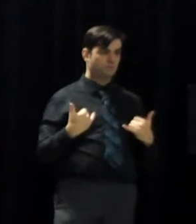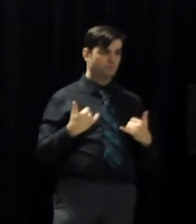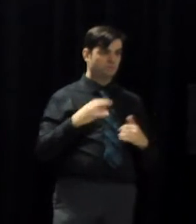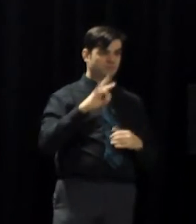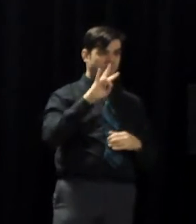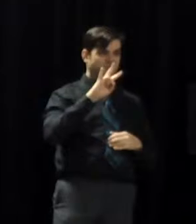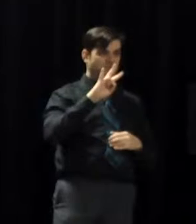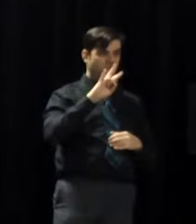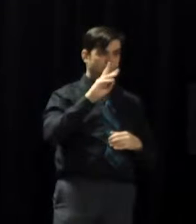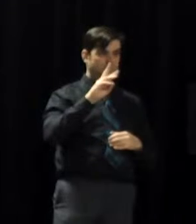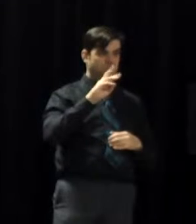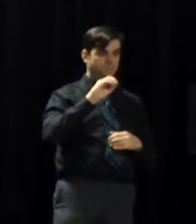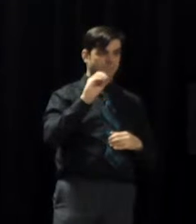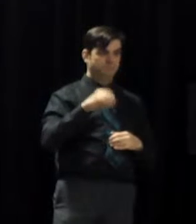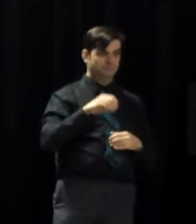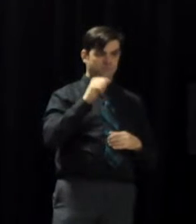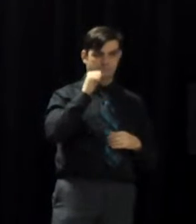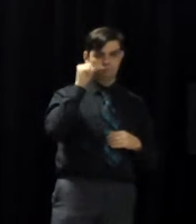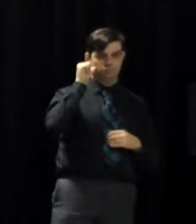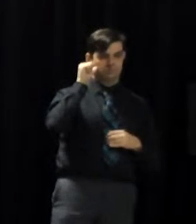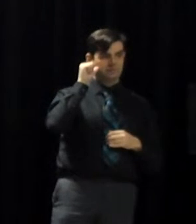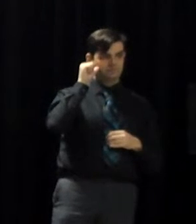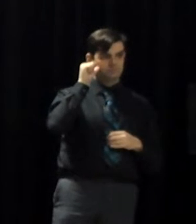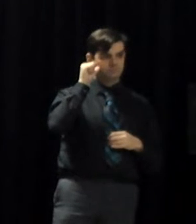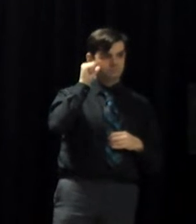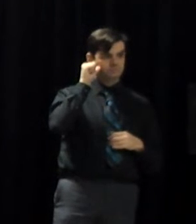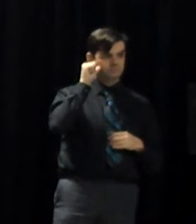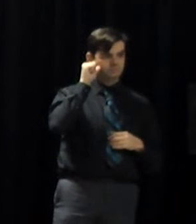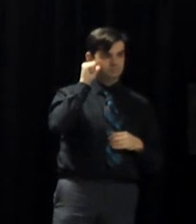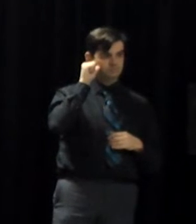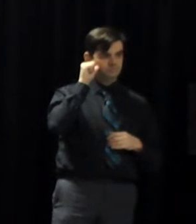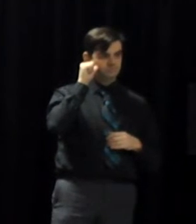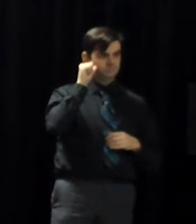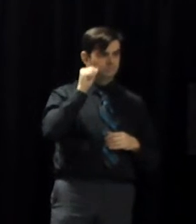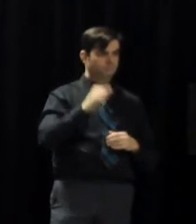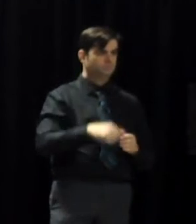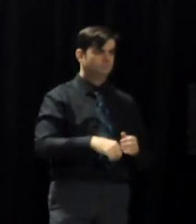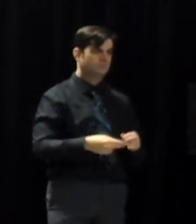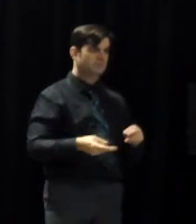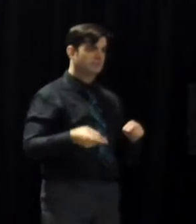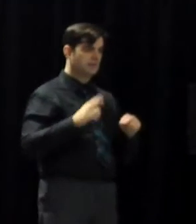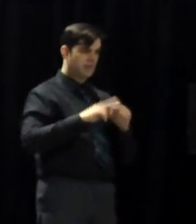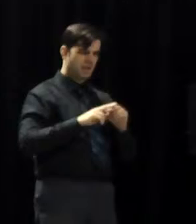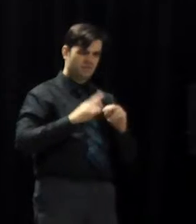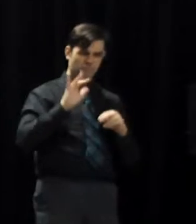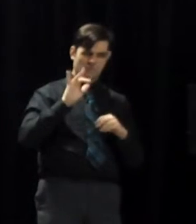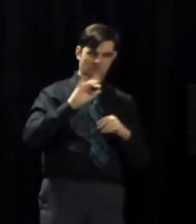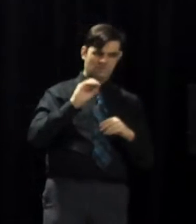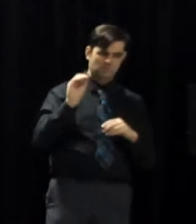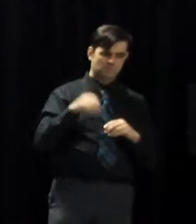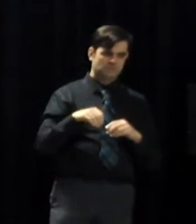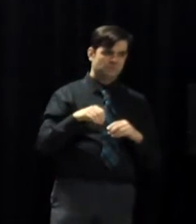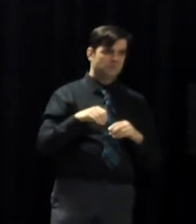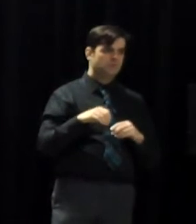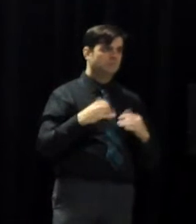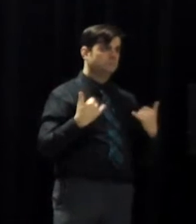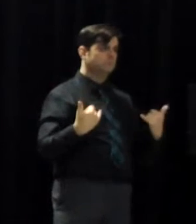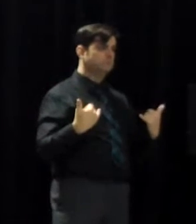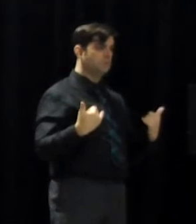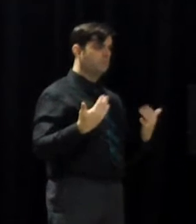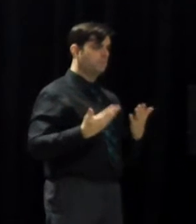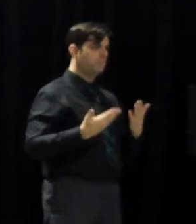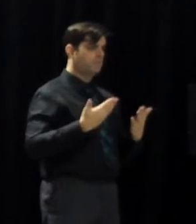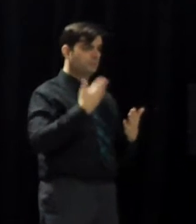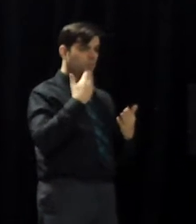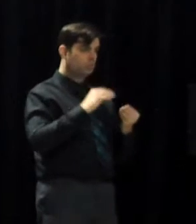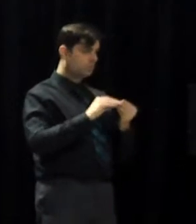And it's still not clear to me that we're going to add 25% to our capacity. So today was probably a good number because we only